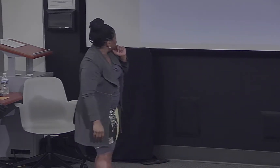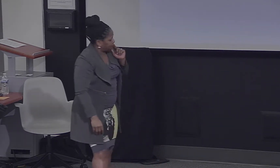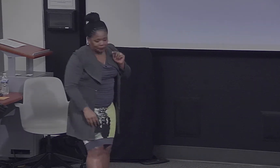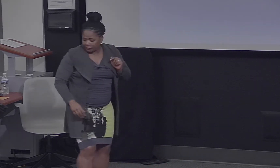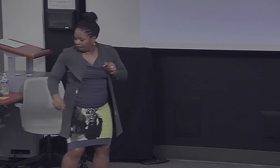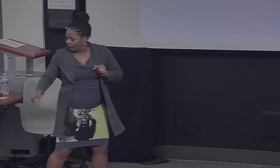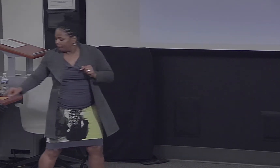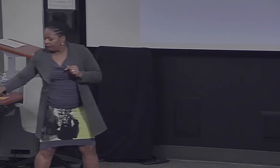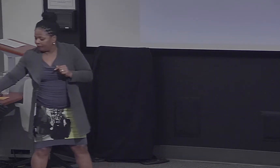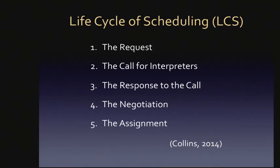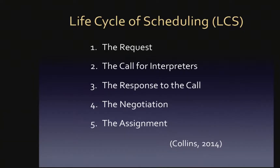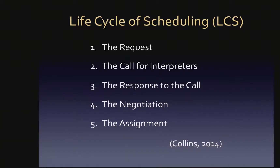this LCS.